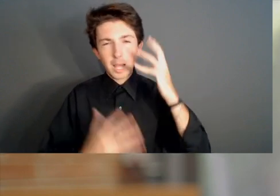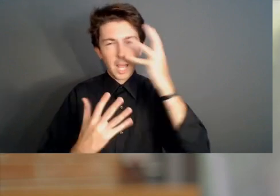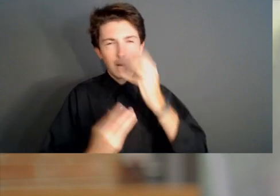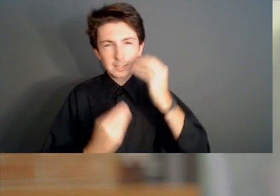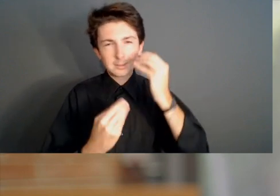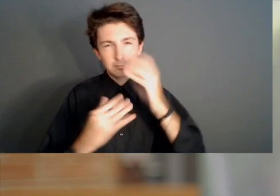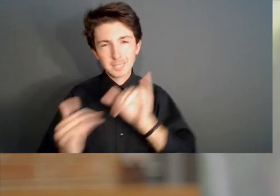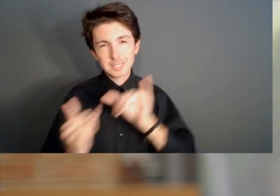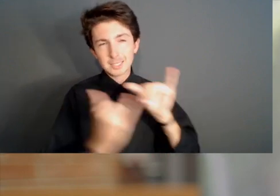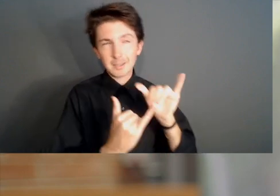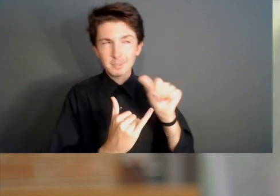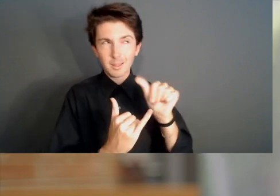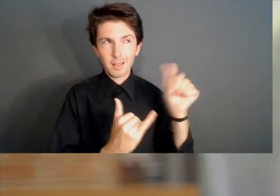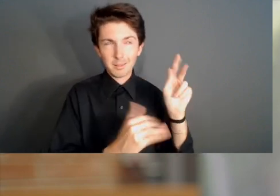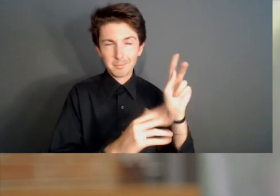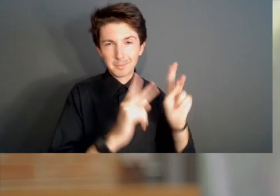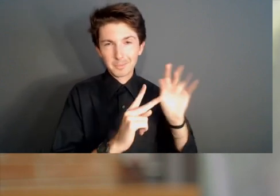do.